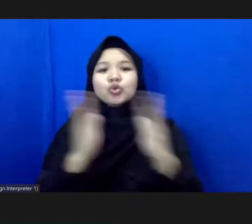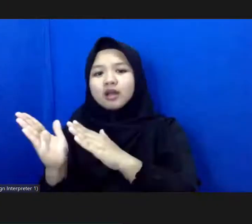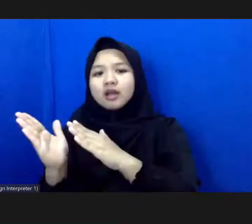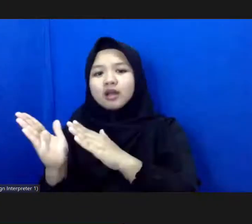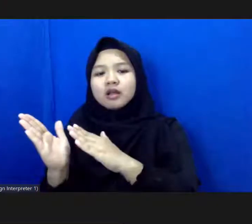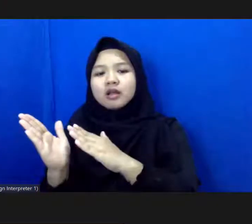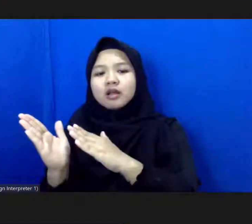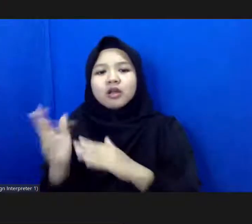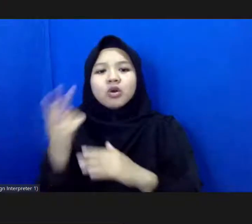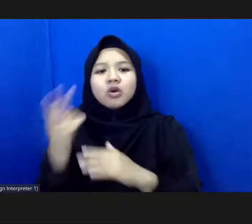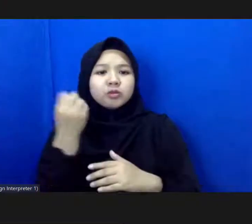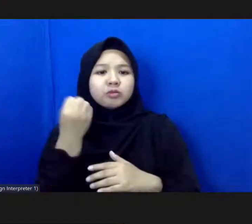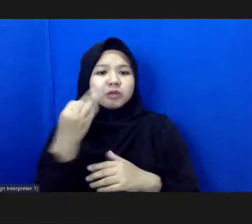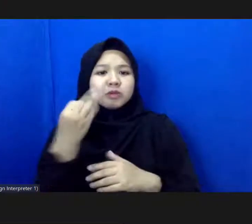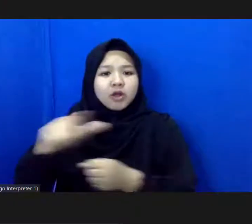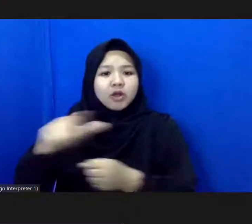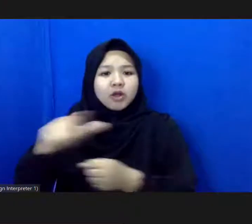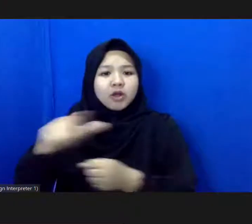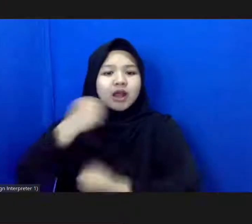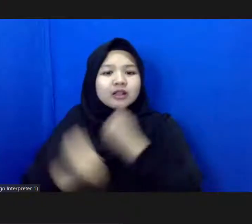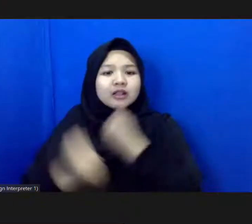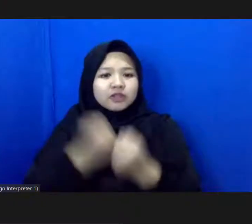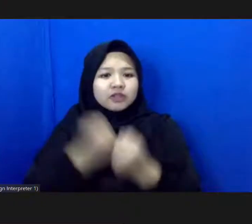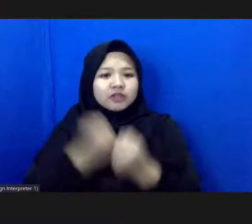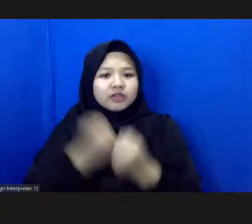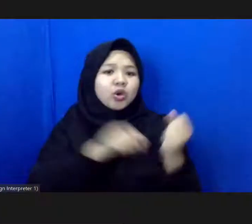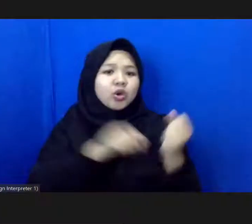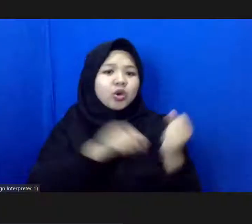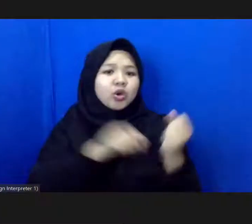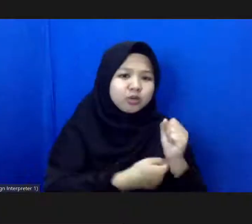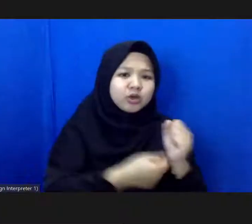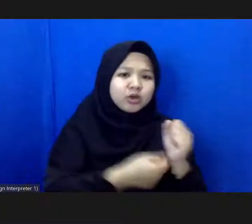critical activities related to COVID-19 response were allowed.